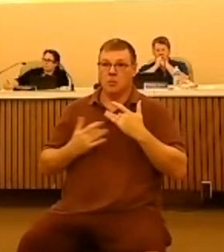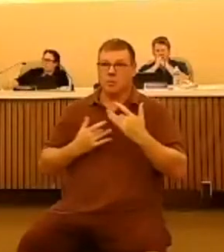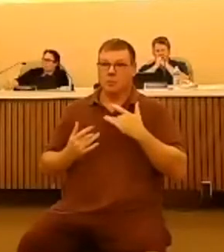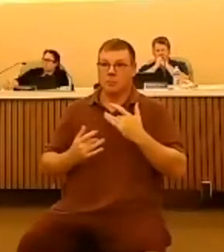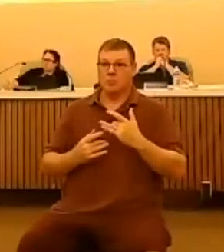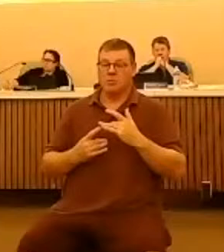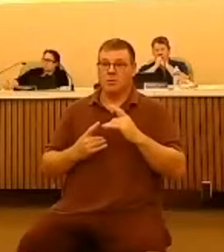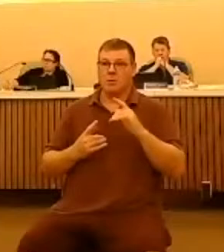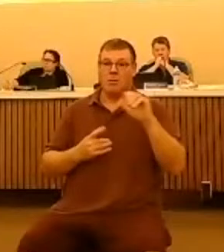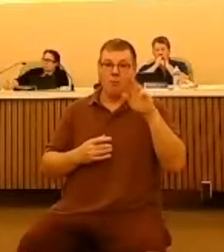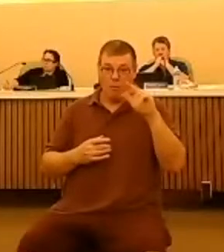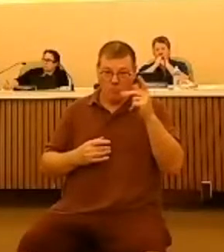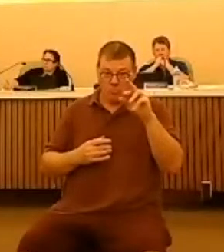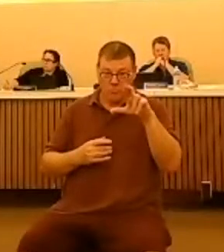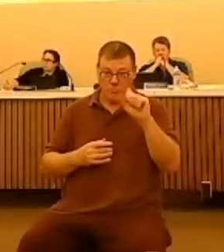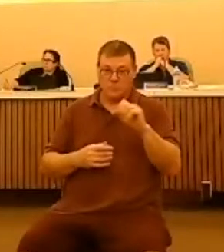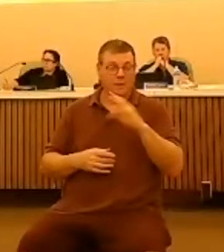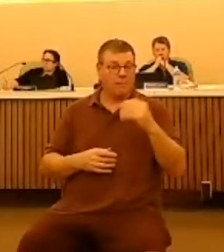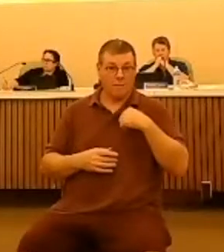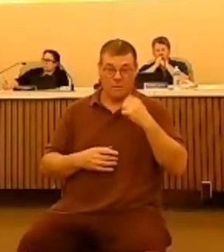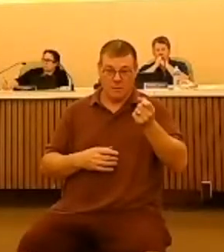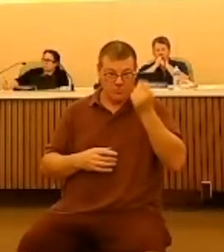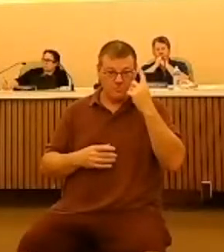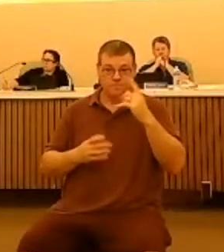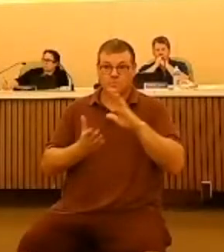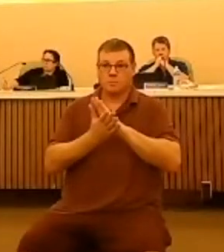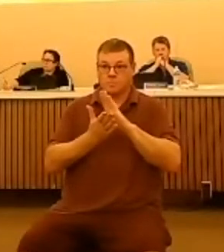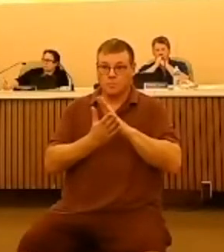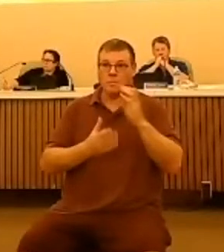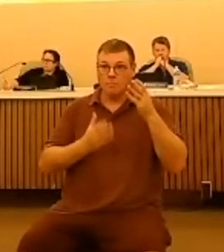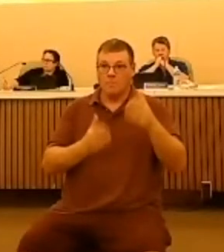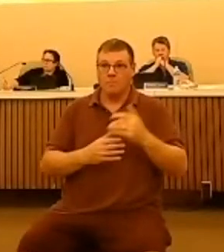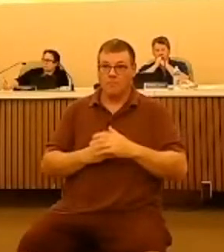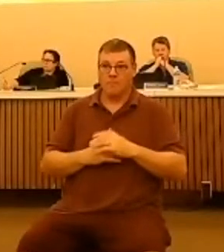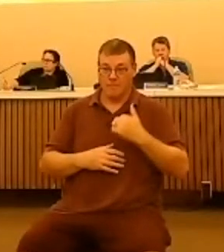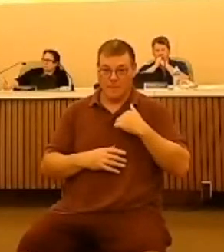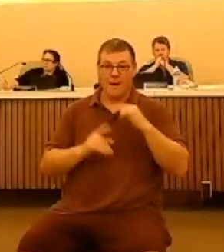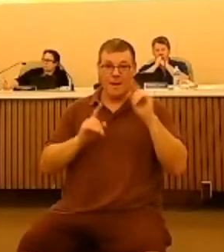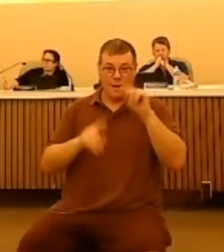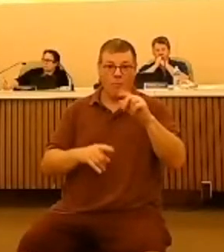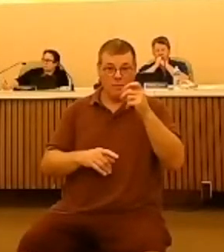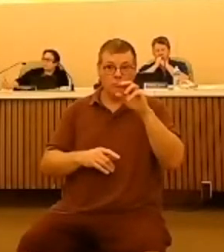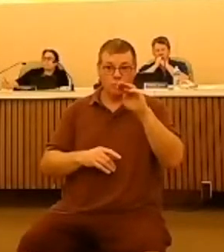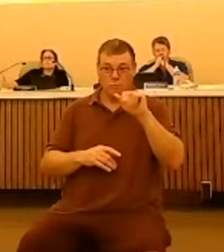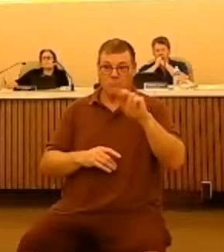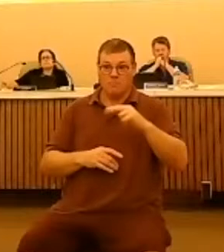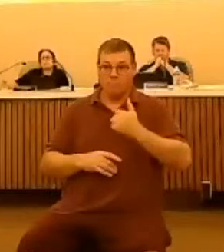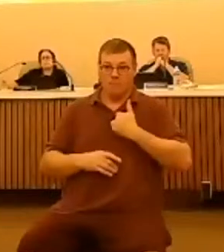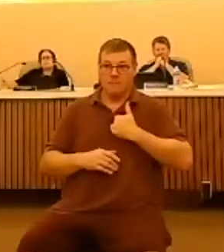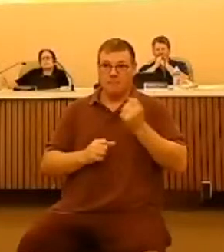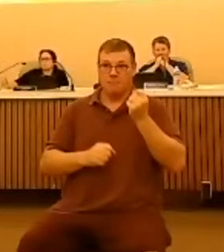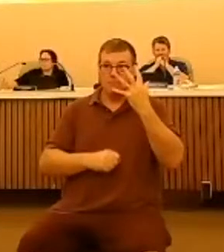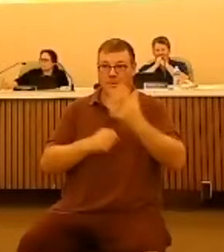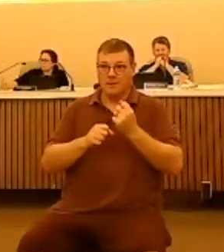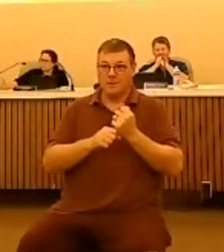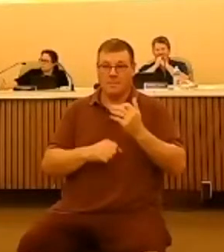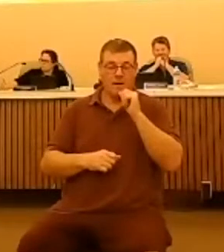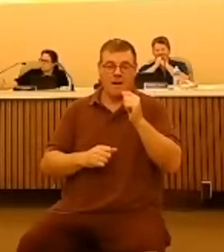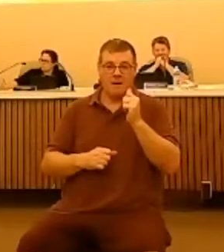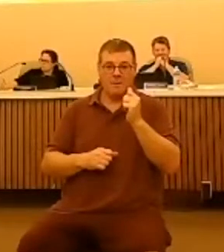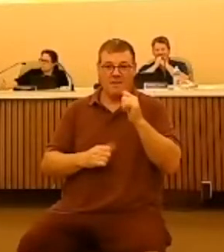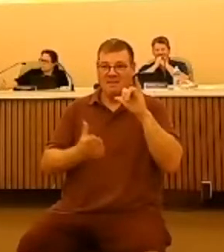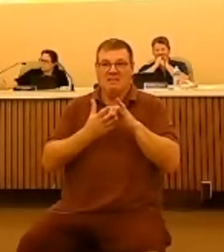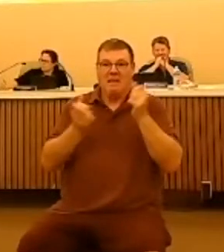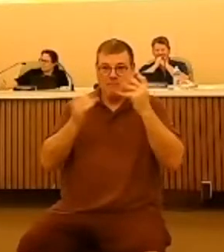concerning Authors, and I understand that with a school being there. I went to Sherman myself many years, well, maybe not too many years